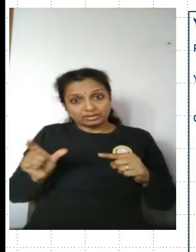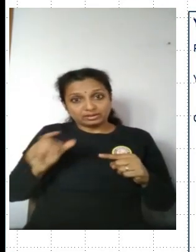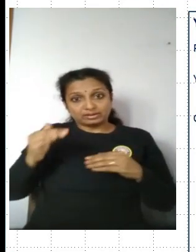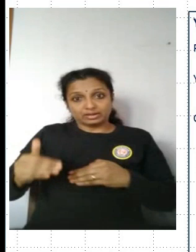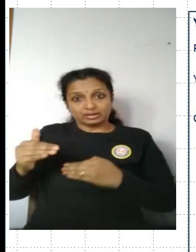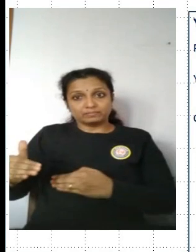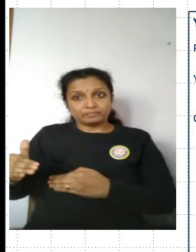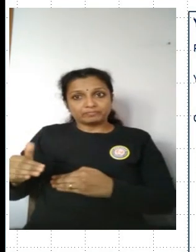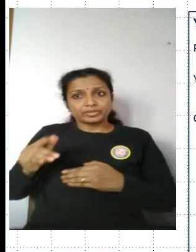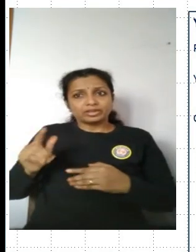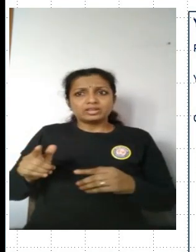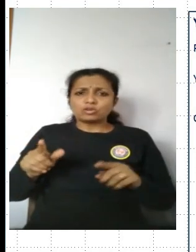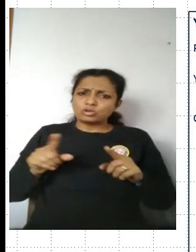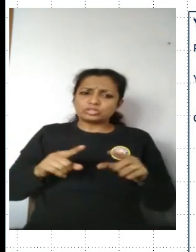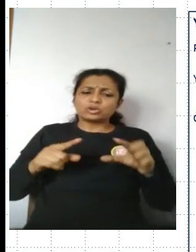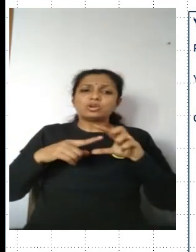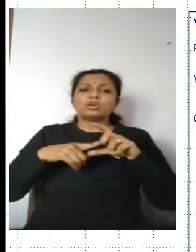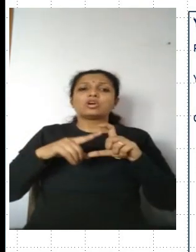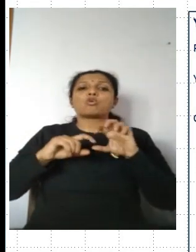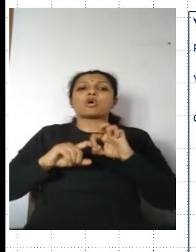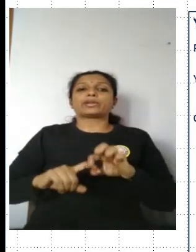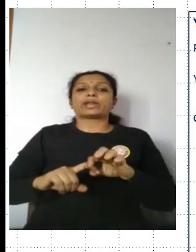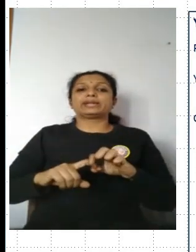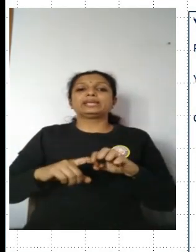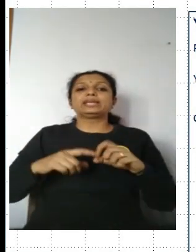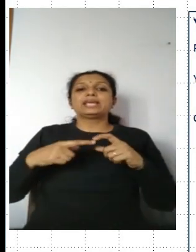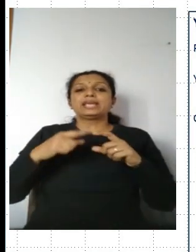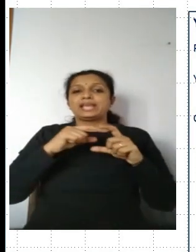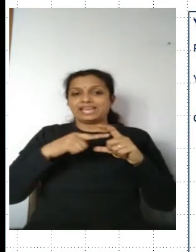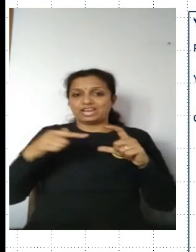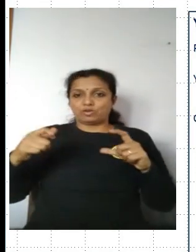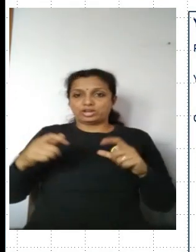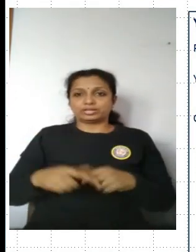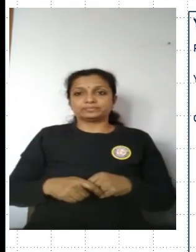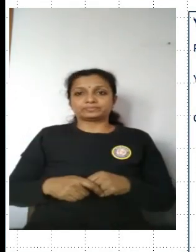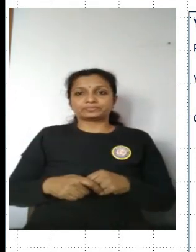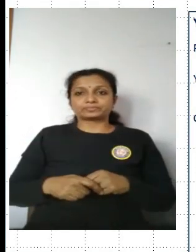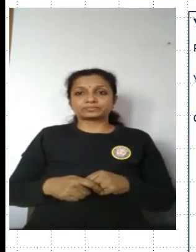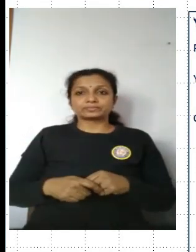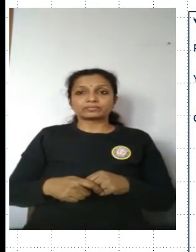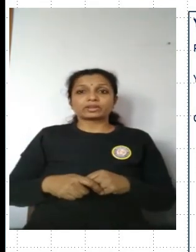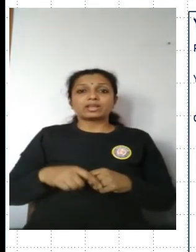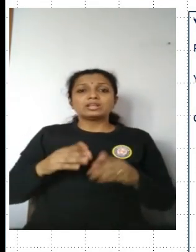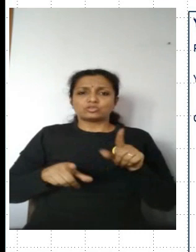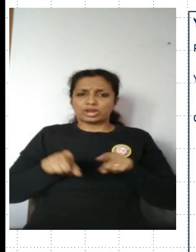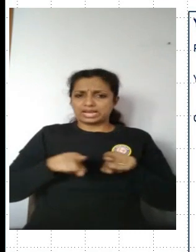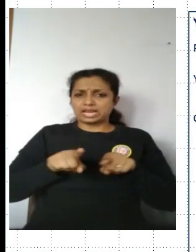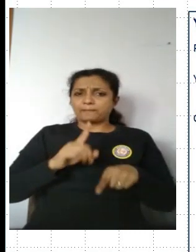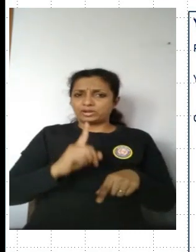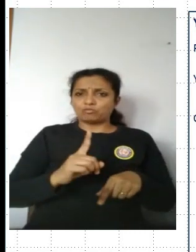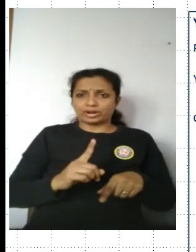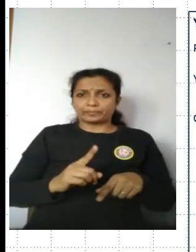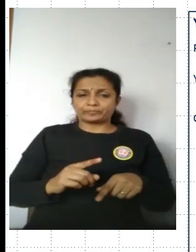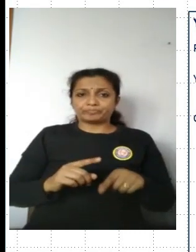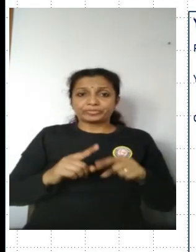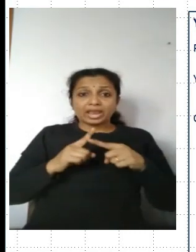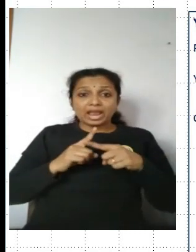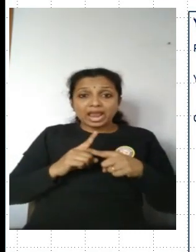Example 1, x square minus 6x plus 8 is equal to